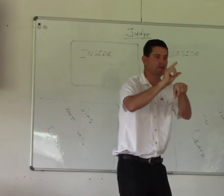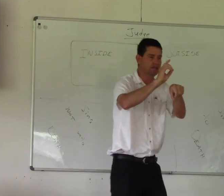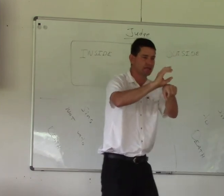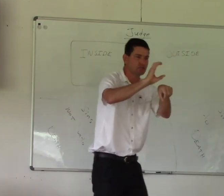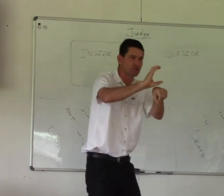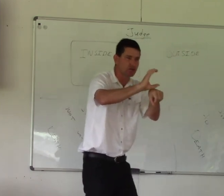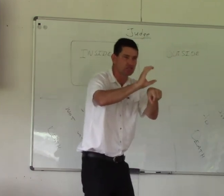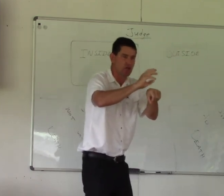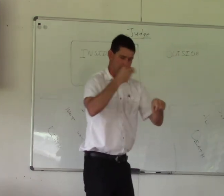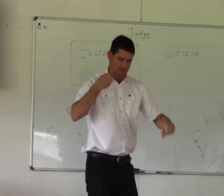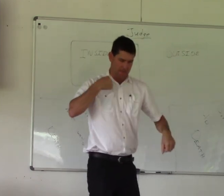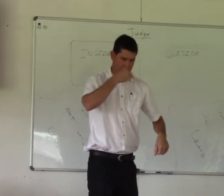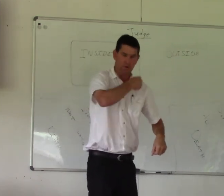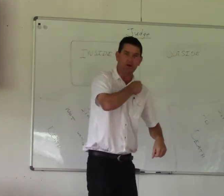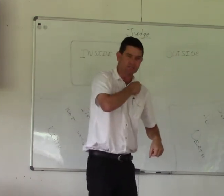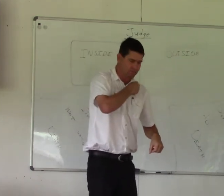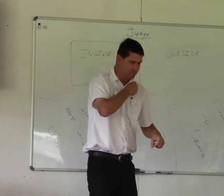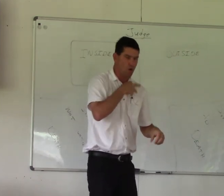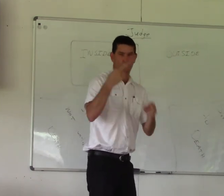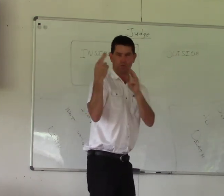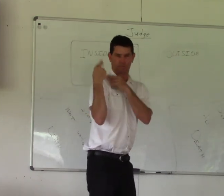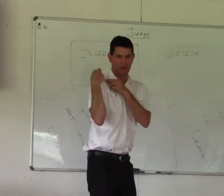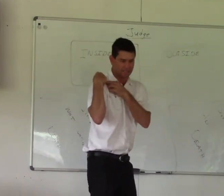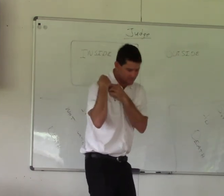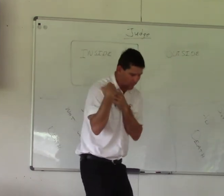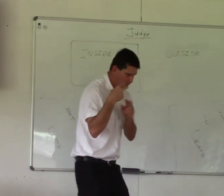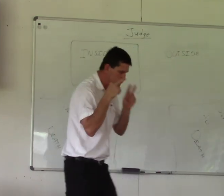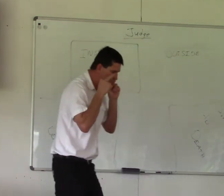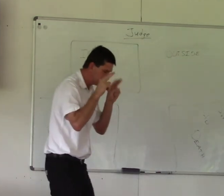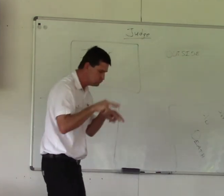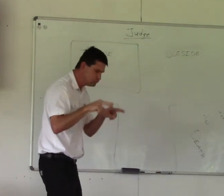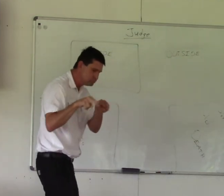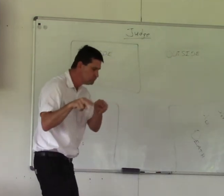Greenville Church, members responsible.